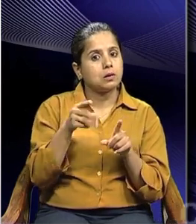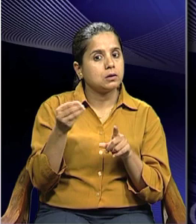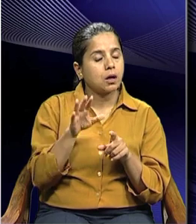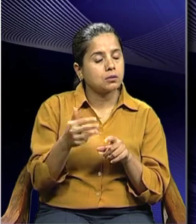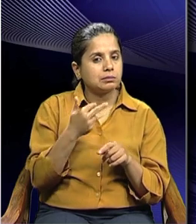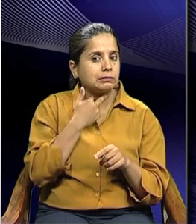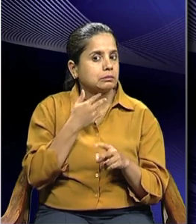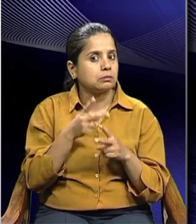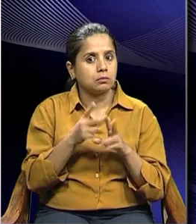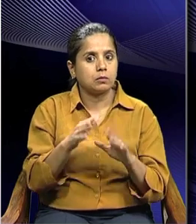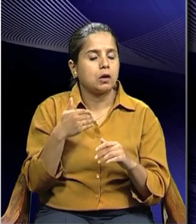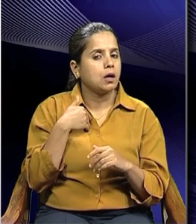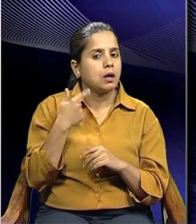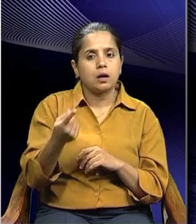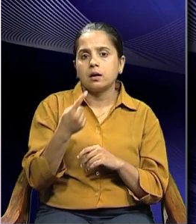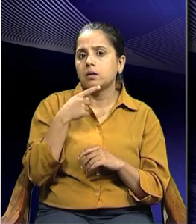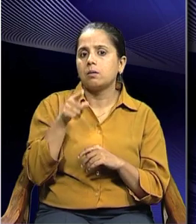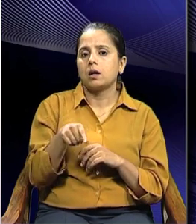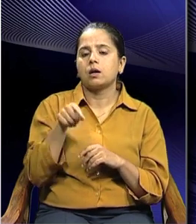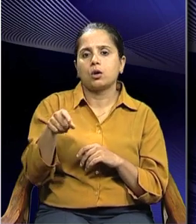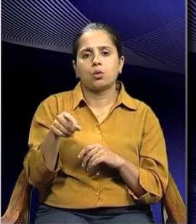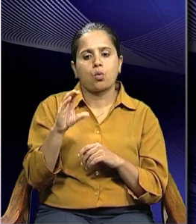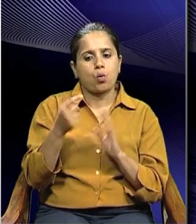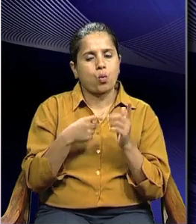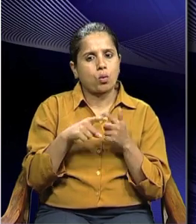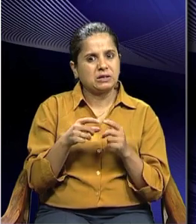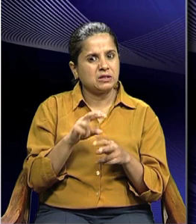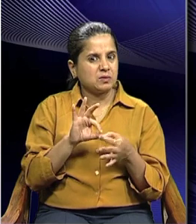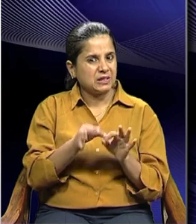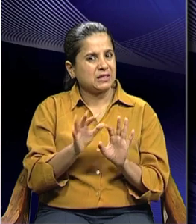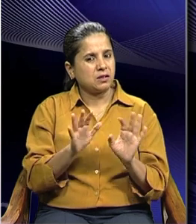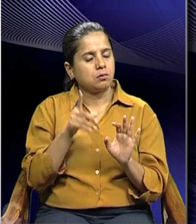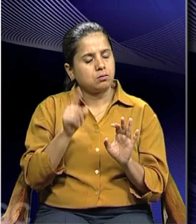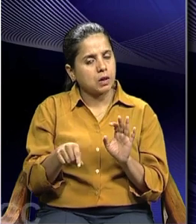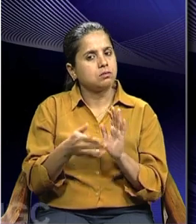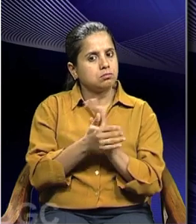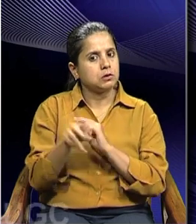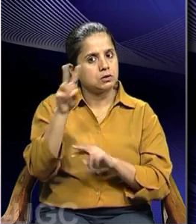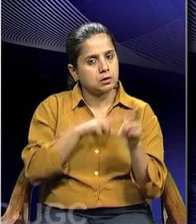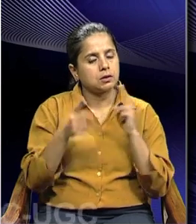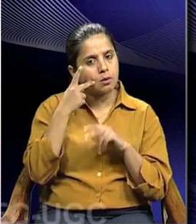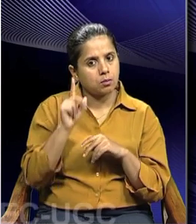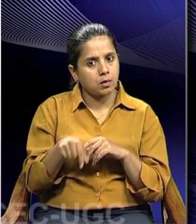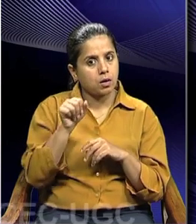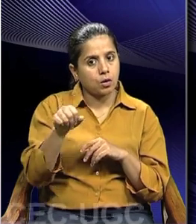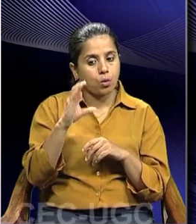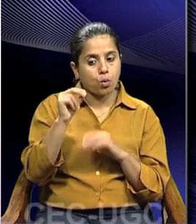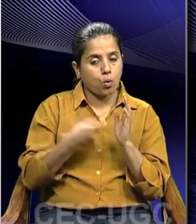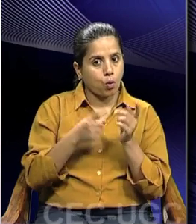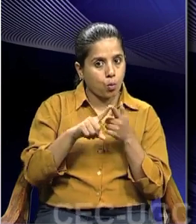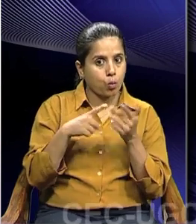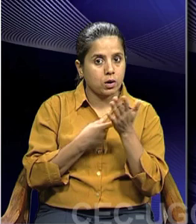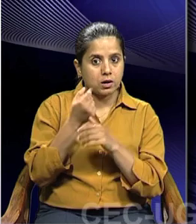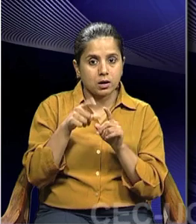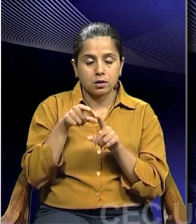So we should not have core rigidities here, we should ensure competencies only here. Identify core rigidities in the